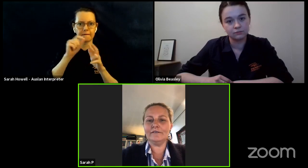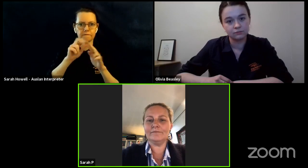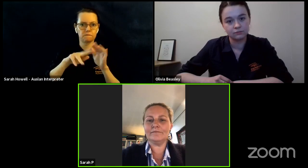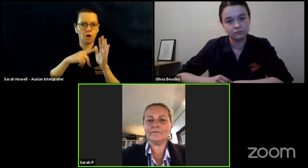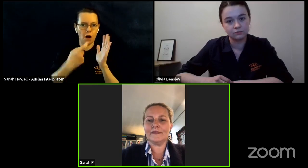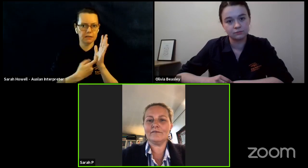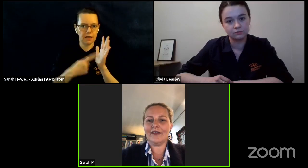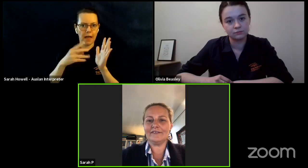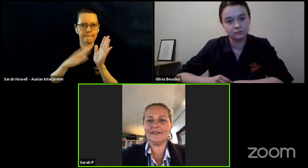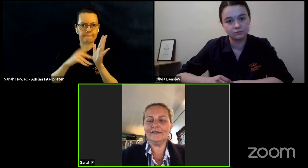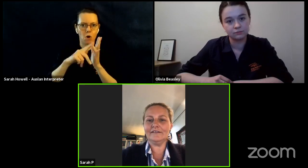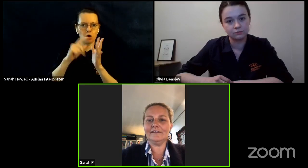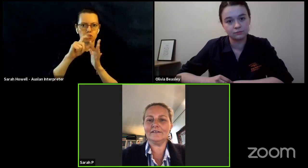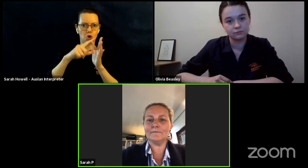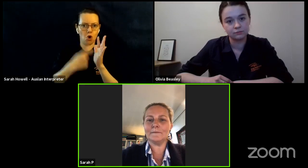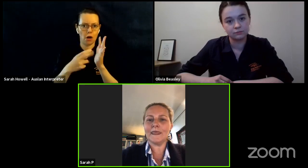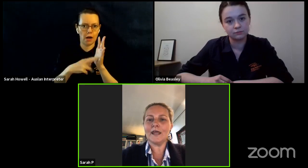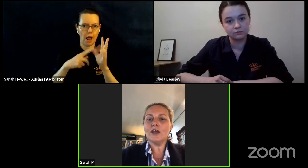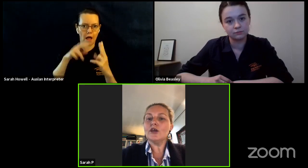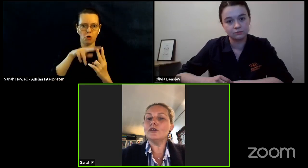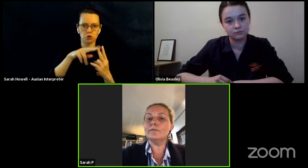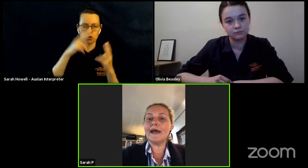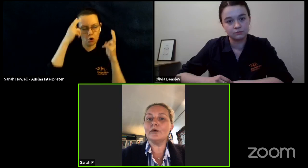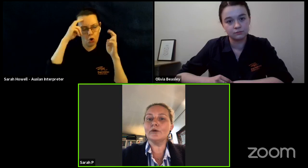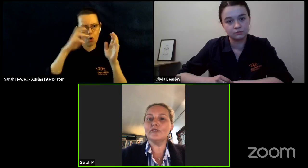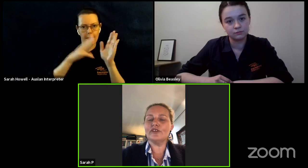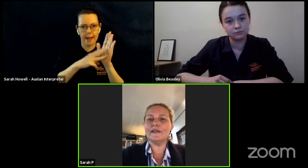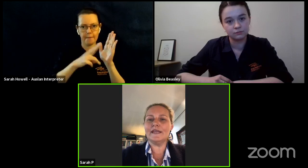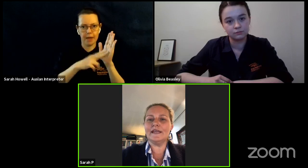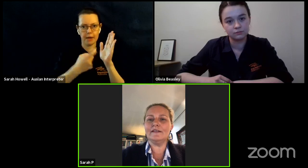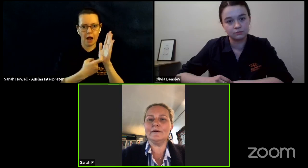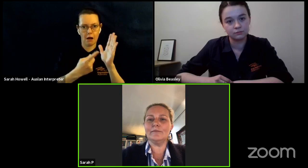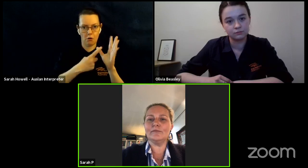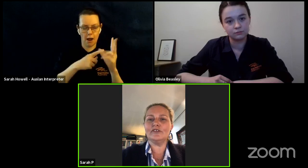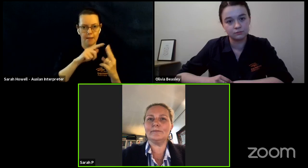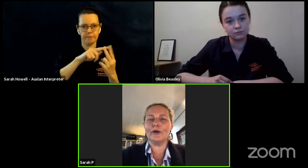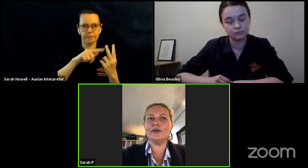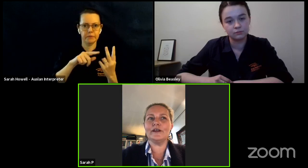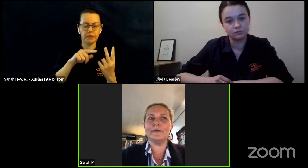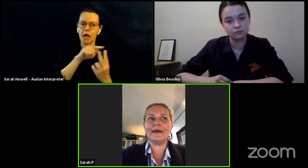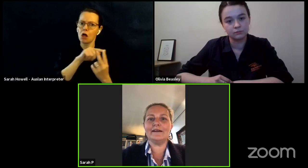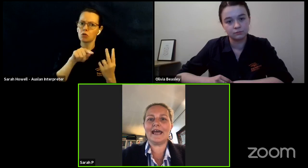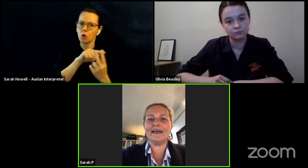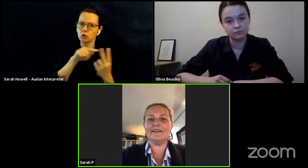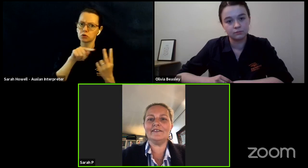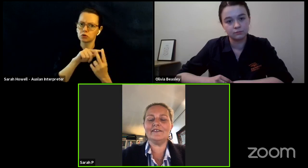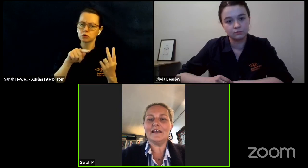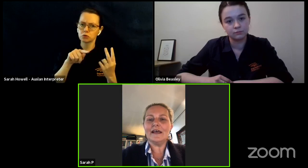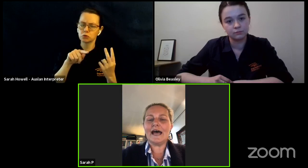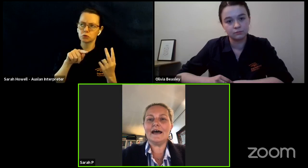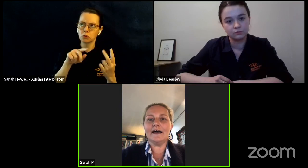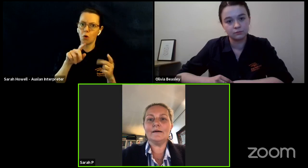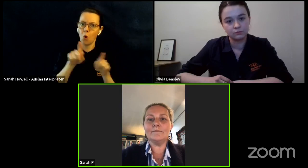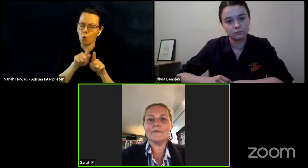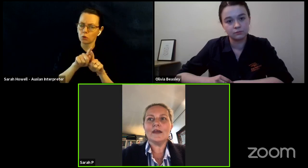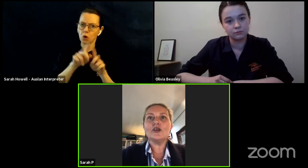Moderna vaccines. You may also hear them spoken about as